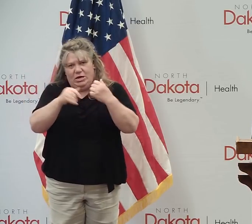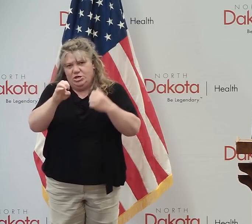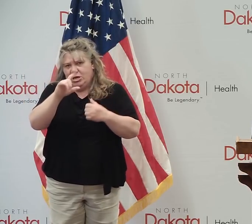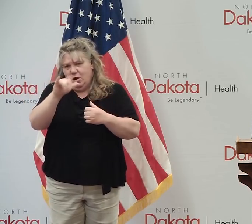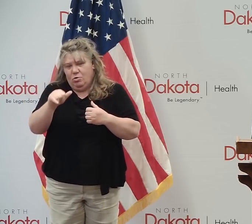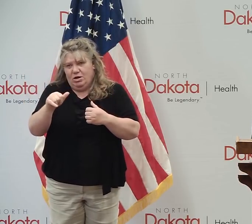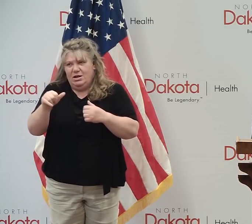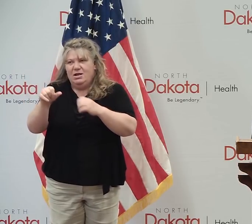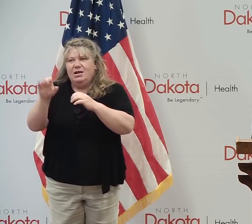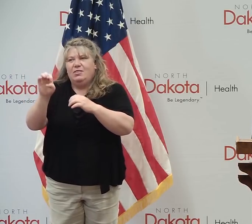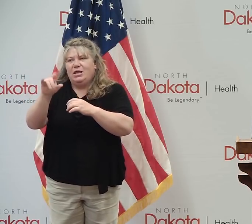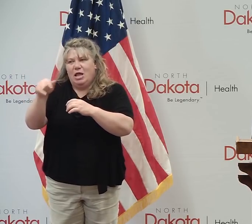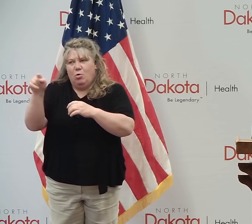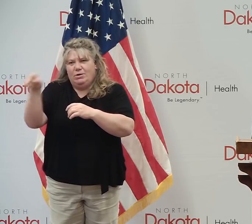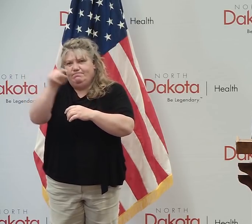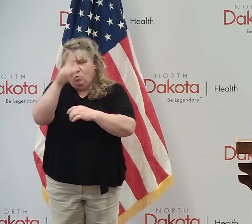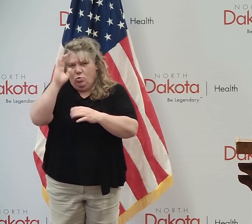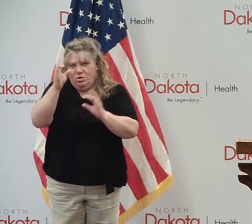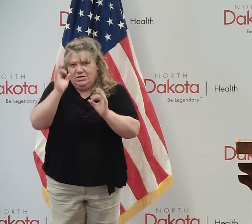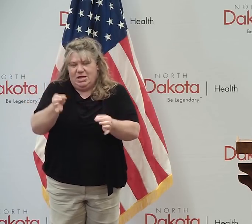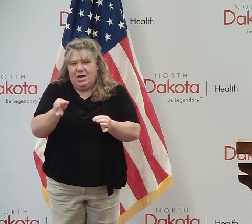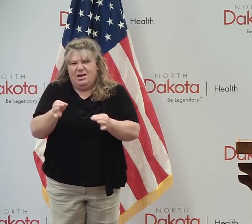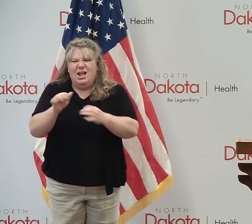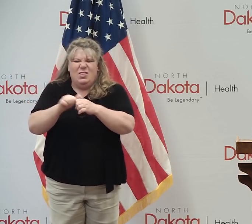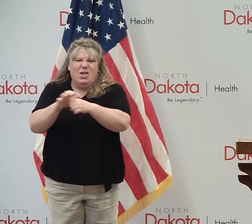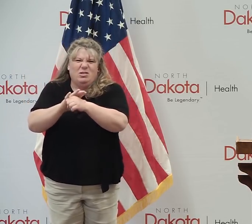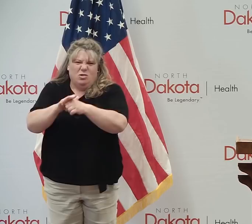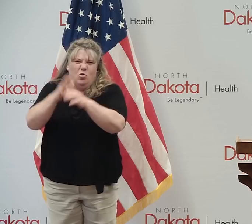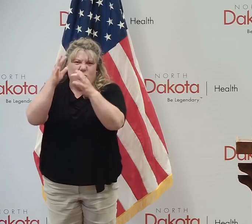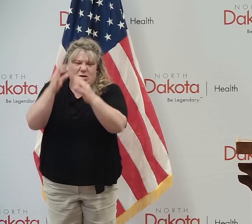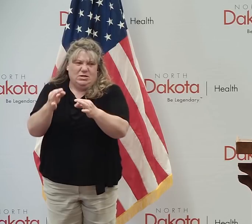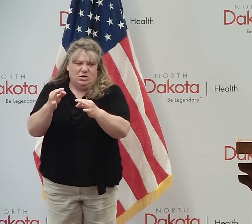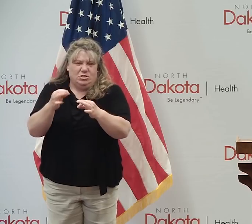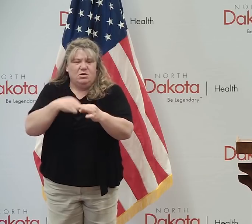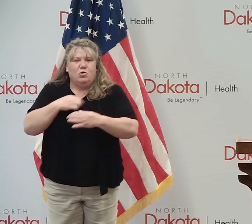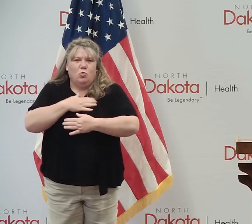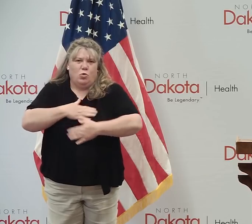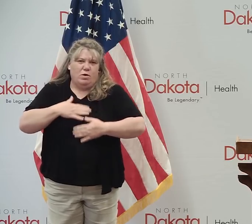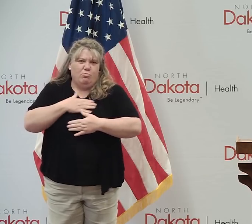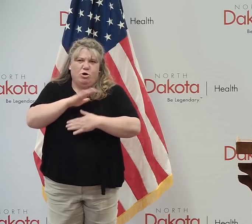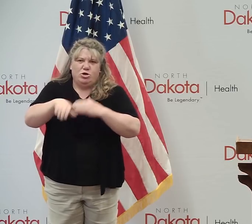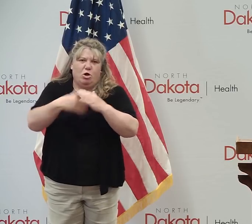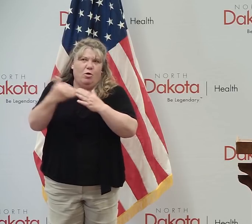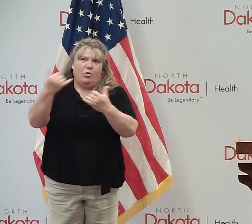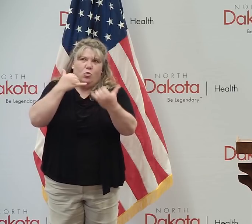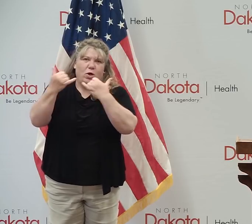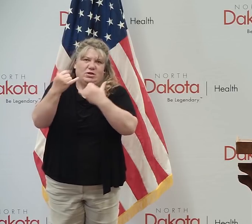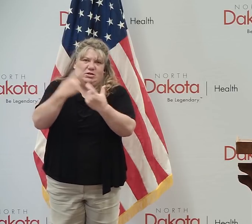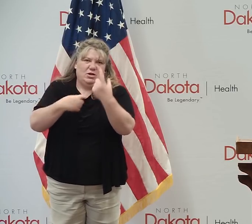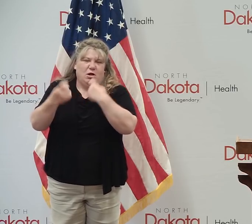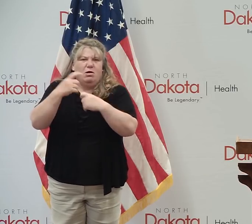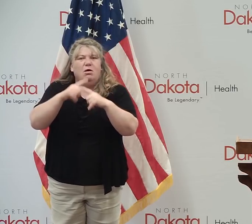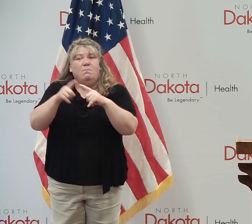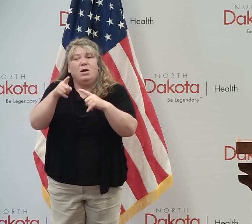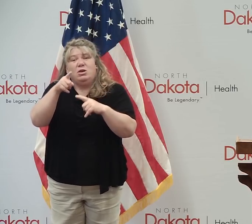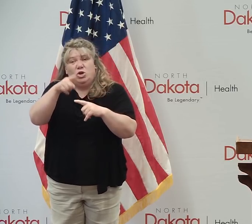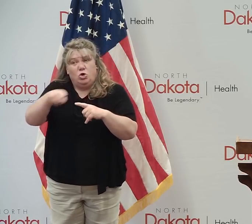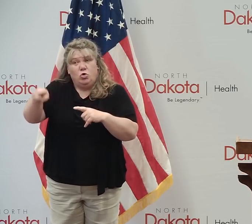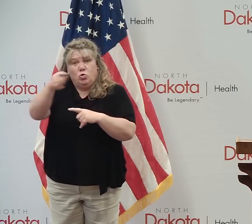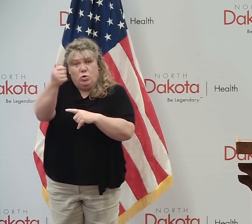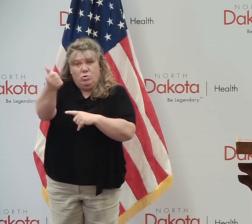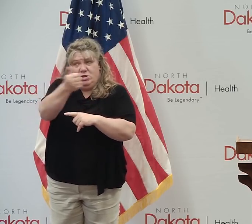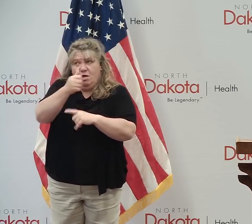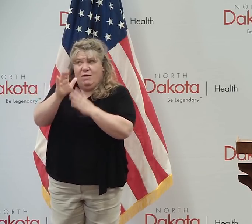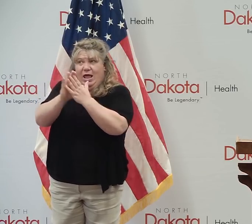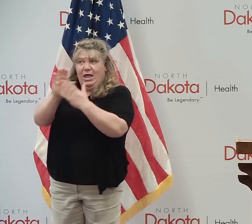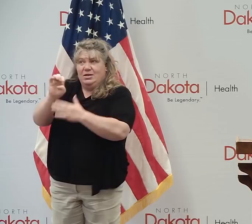again, stay tuned on that, but right now that's a local decision. We appreciate all the calls and questions, but talk to your county commissioners. If they've